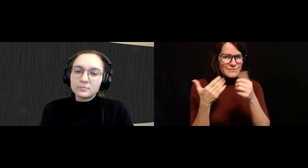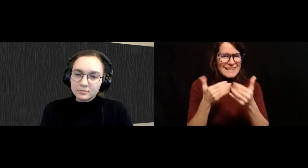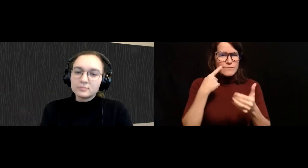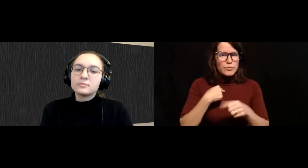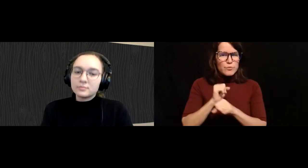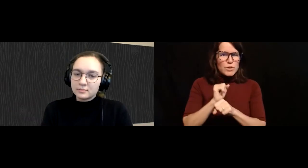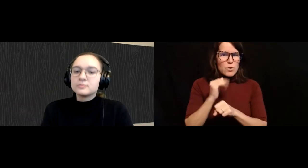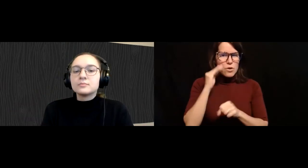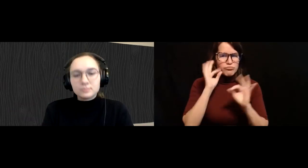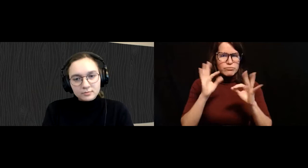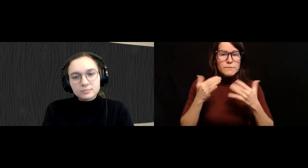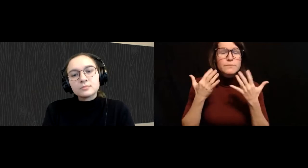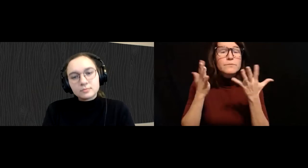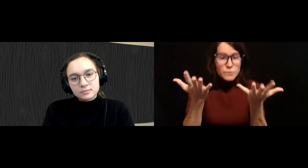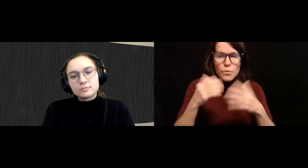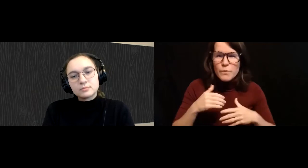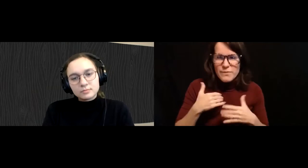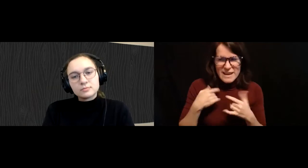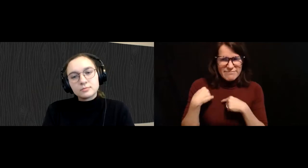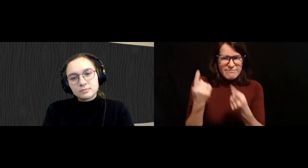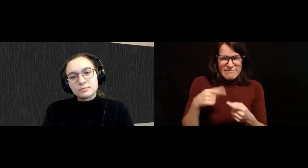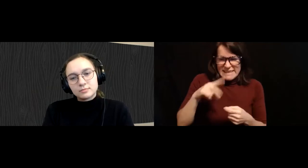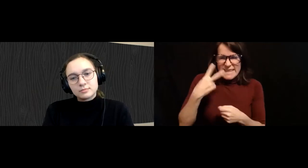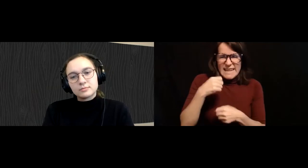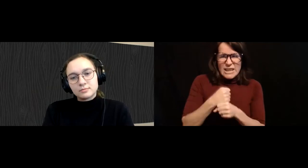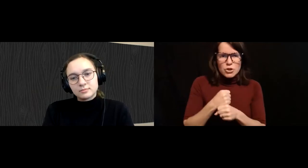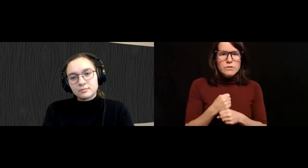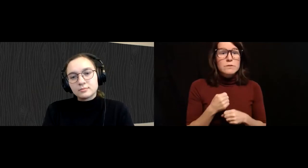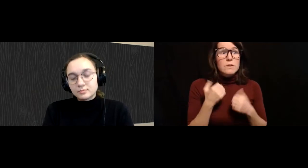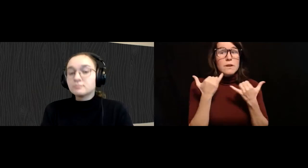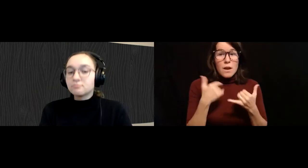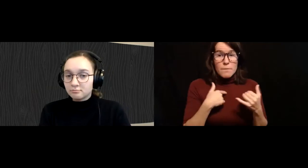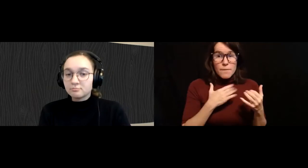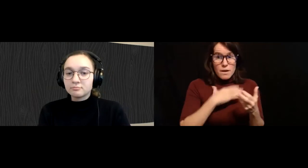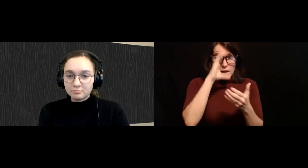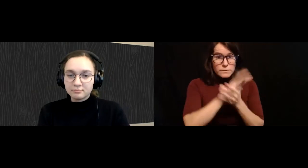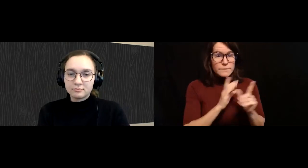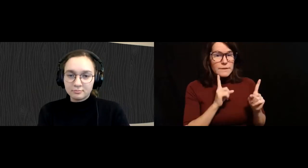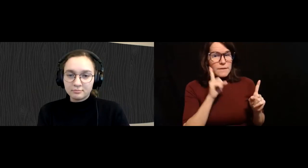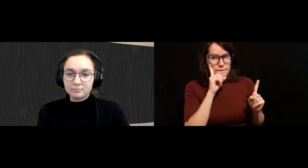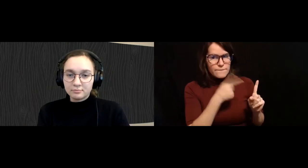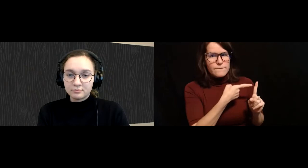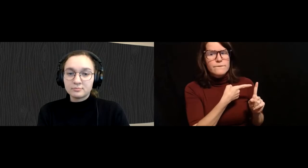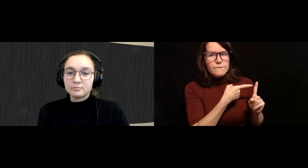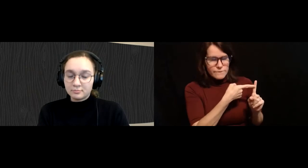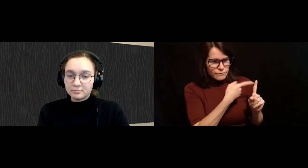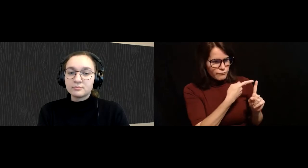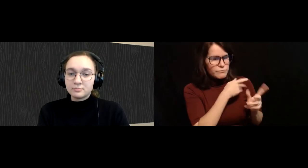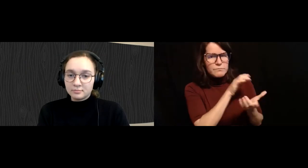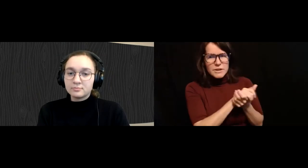program, so he was able to work from home. This is his second year. Like I said, my husband is